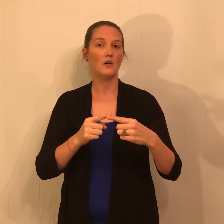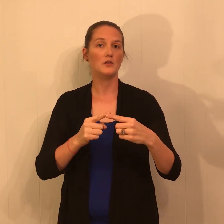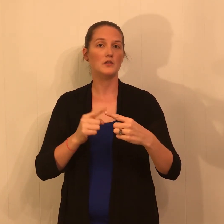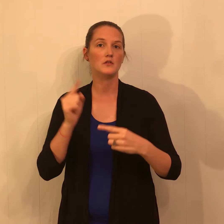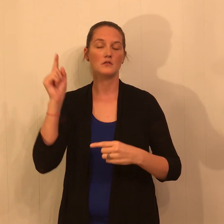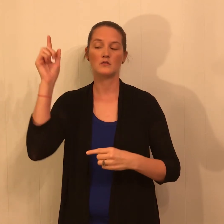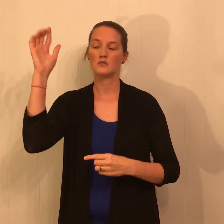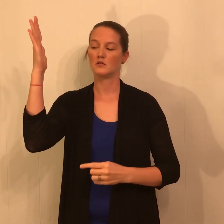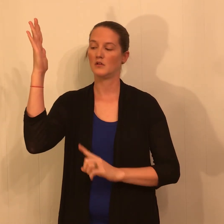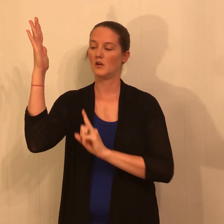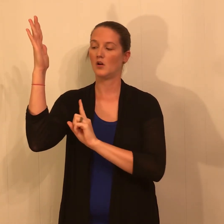around,